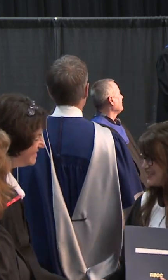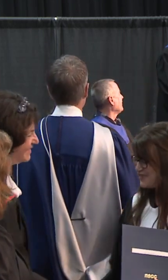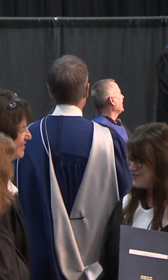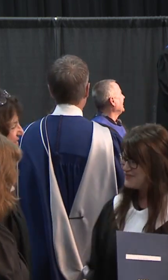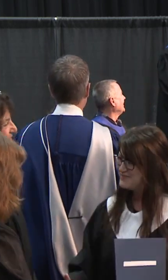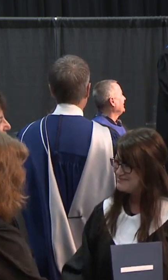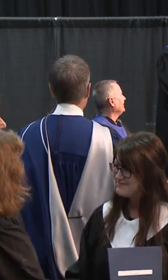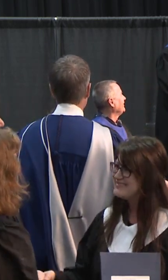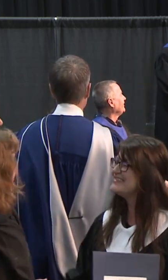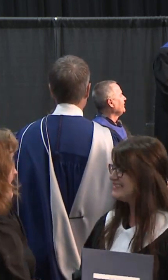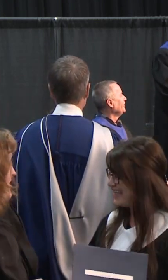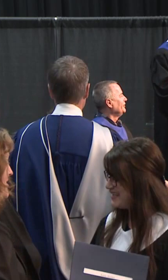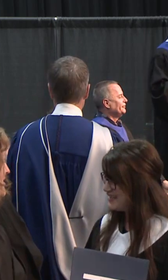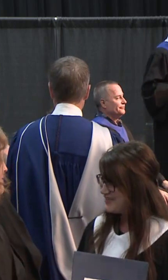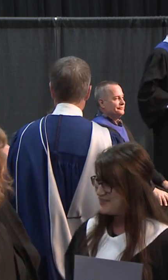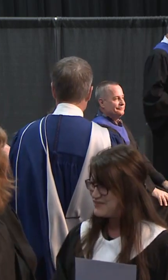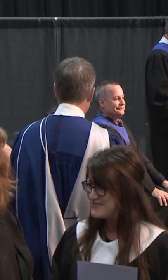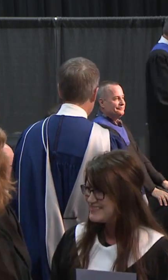Catherine McDonald Como.